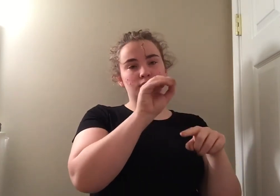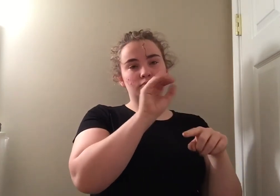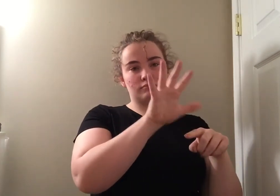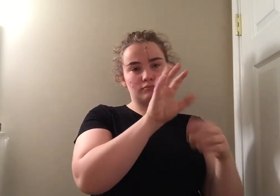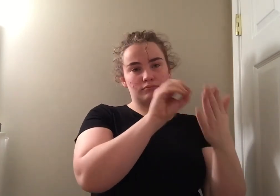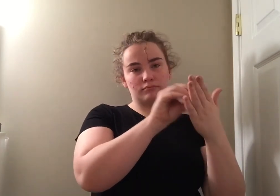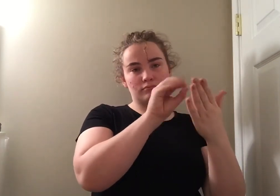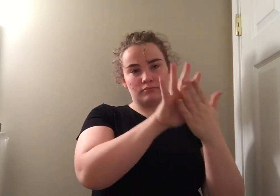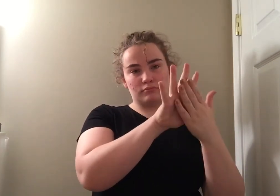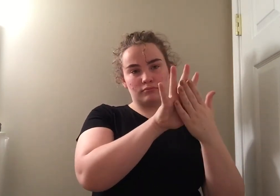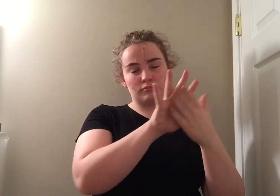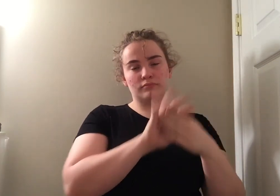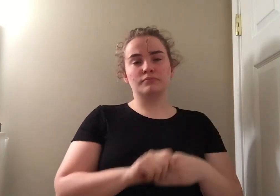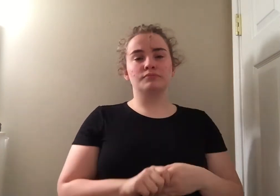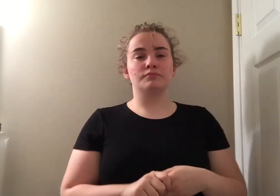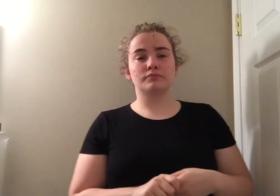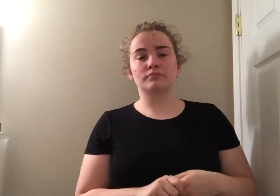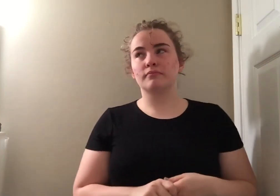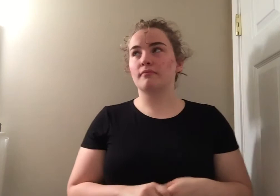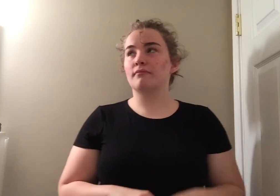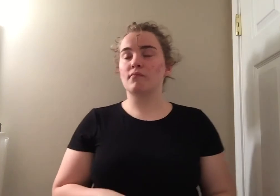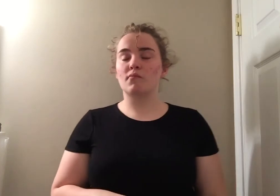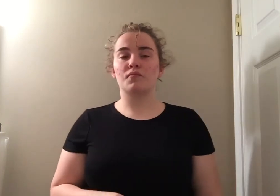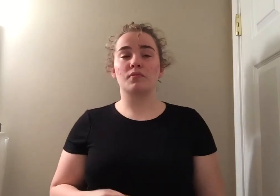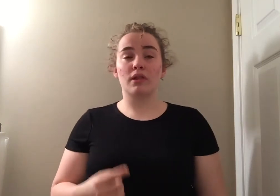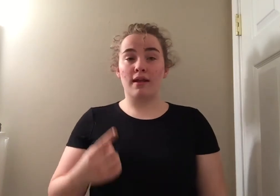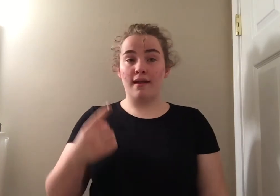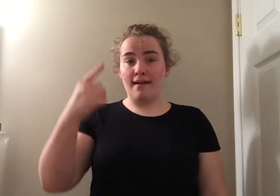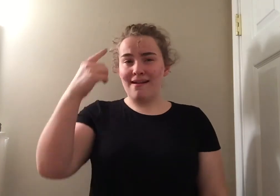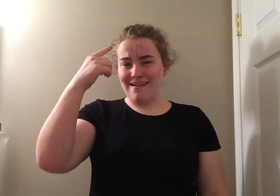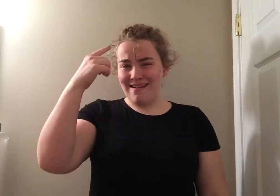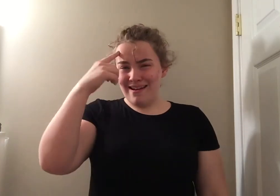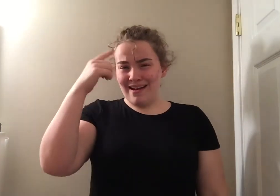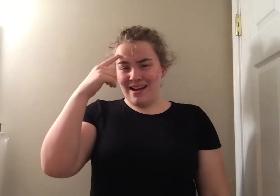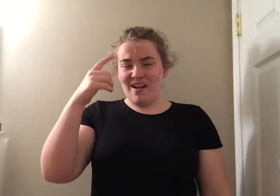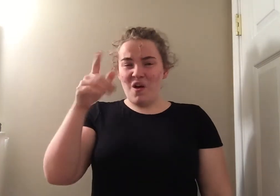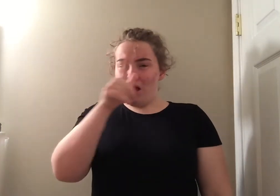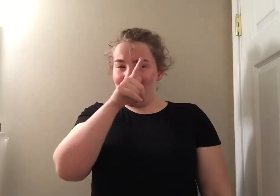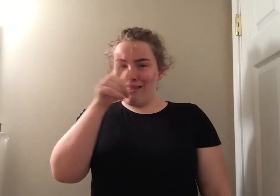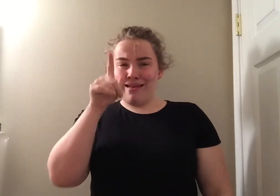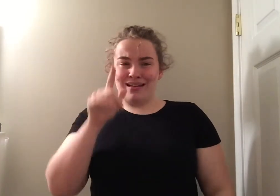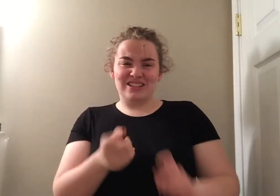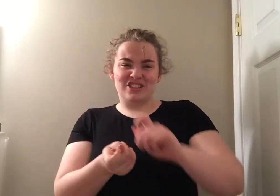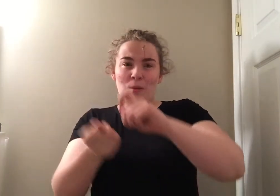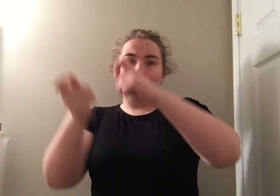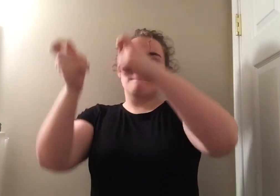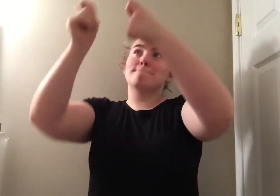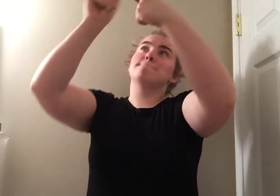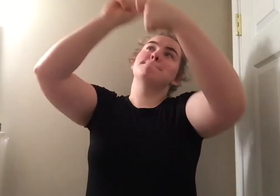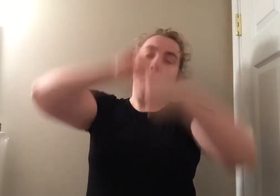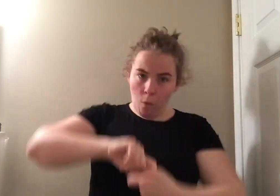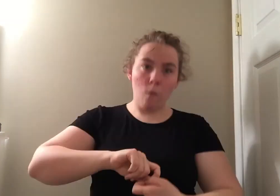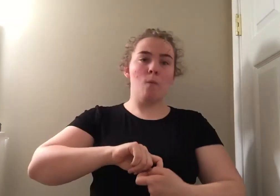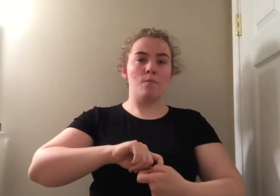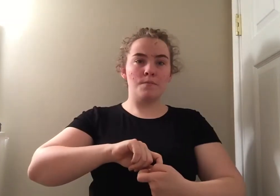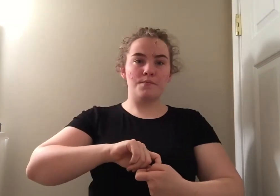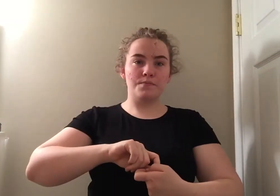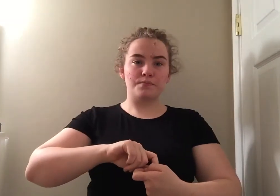From what I can tell already, Lily has changed quite a bit. Once you have your trait,